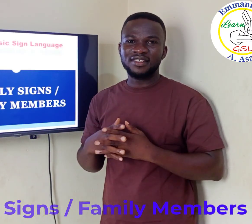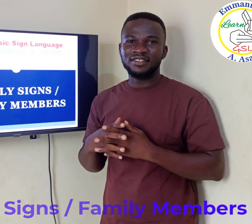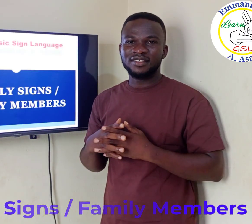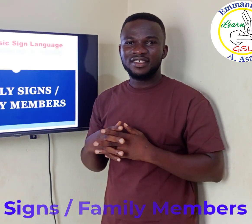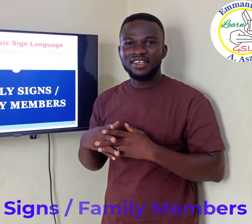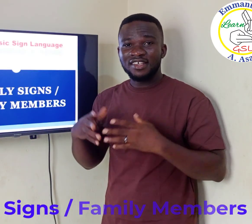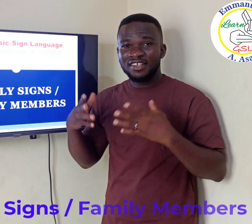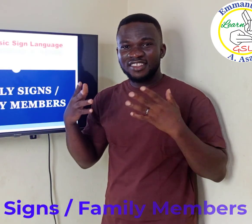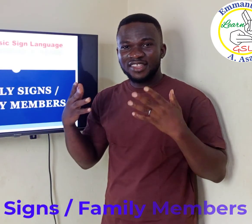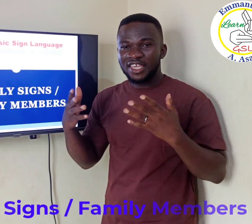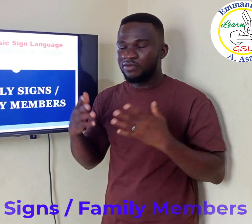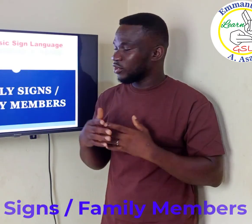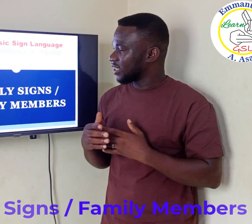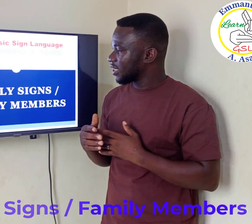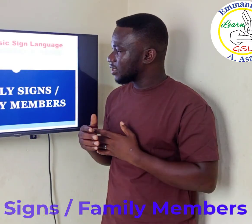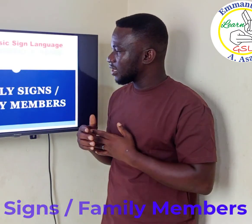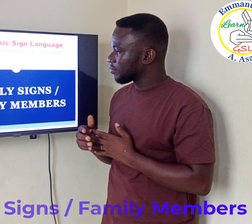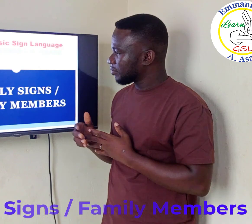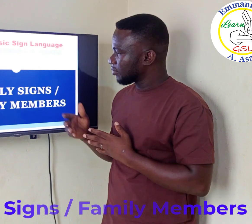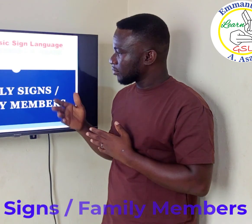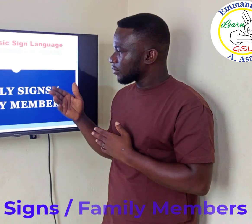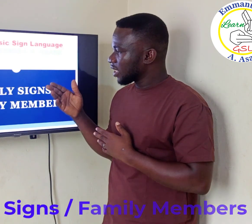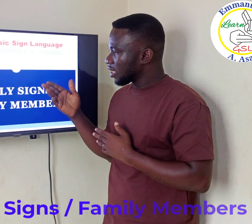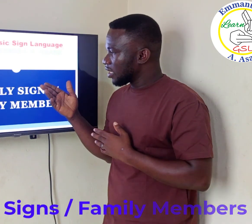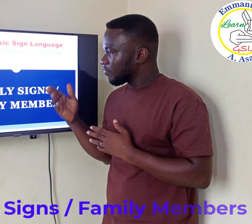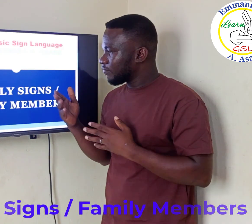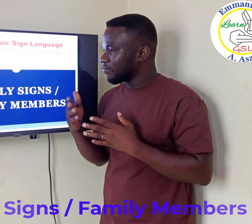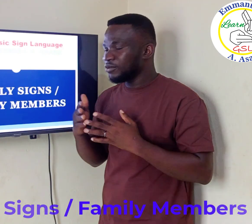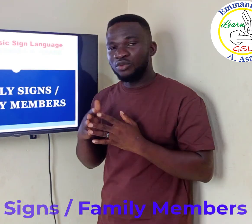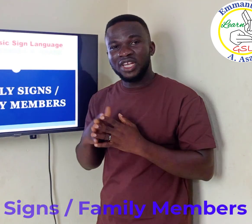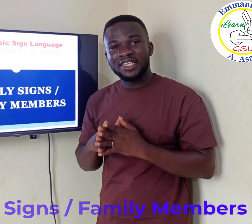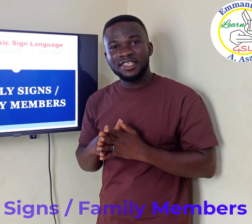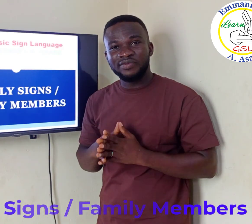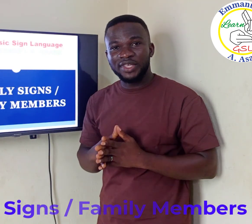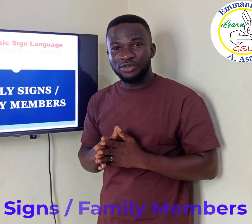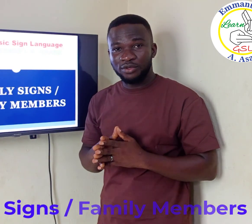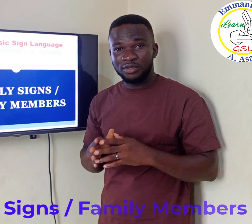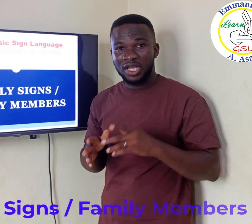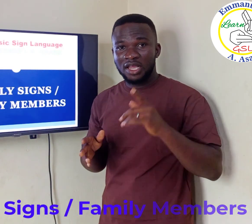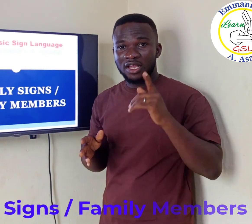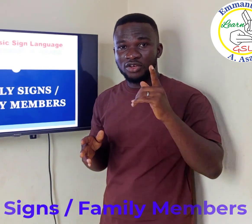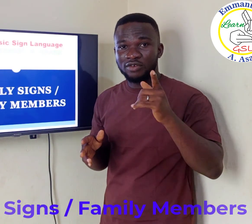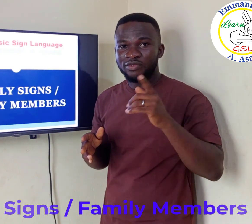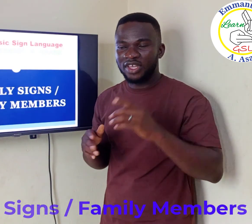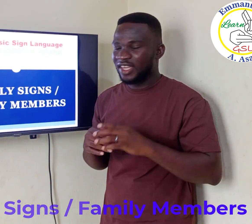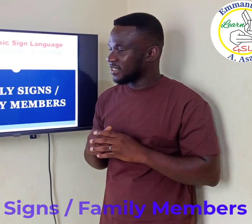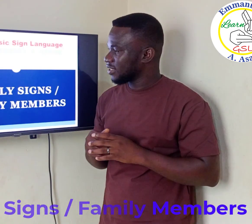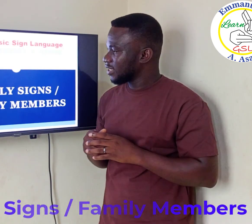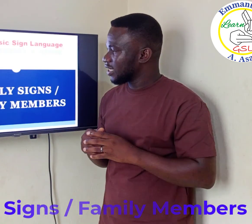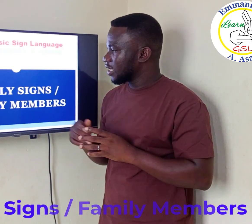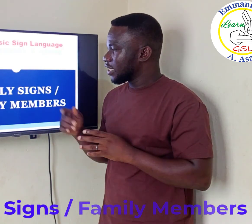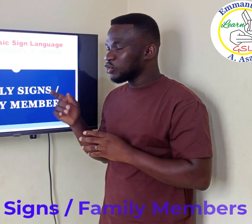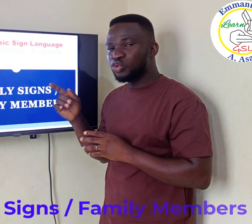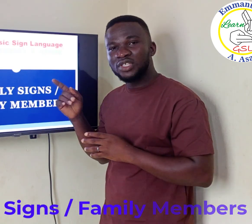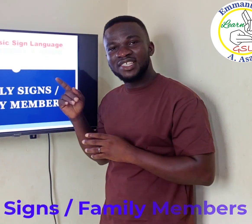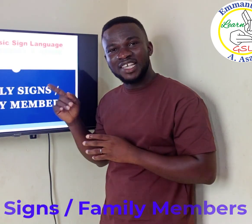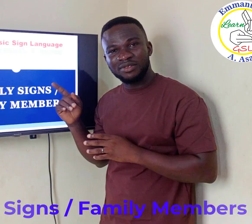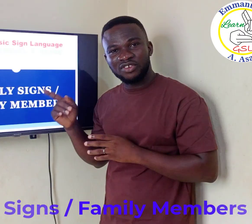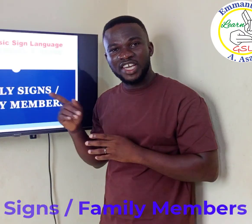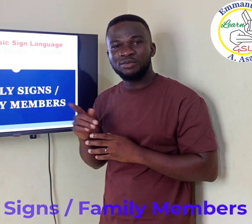lessons. Thank you for your attention. If you like this video, don't forget to subscribe